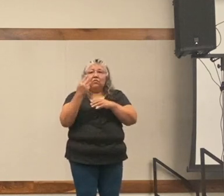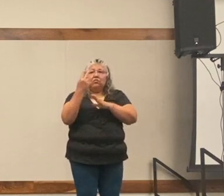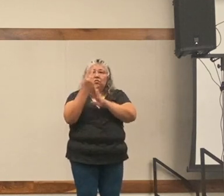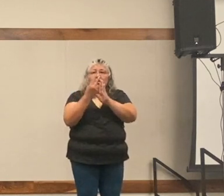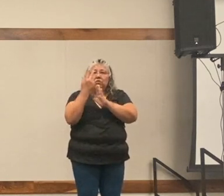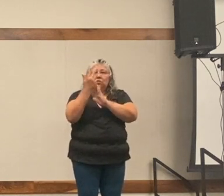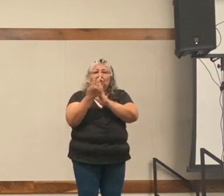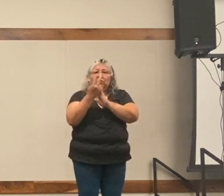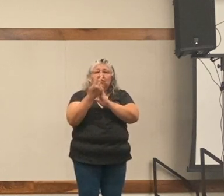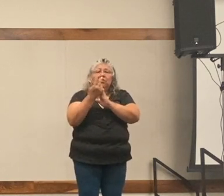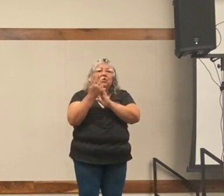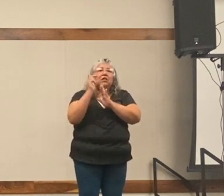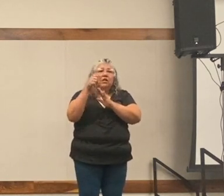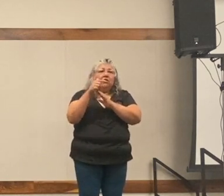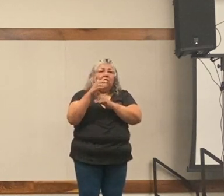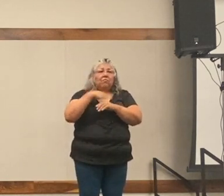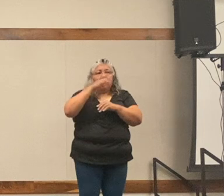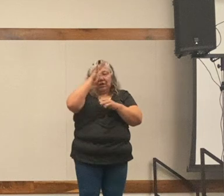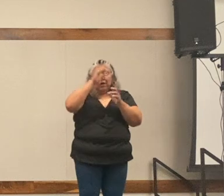dad went to heaven.